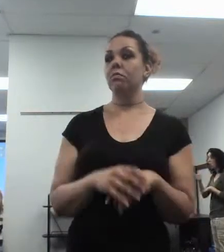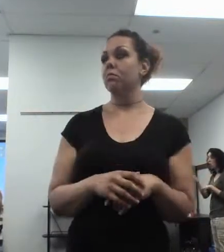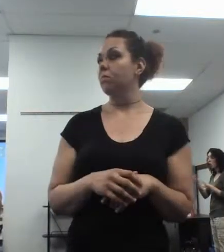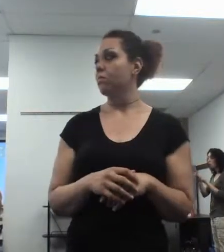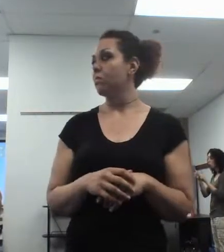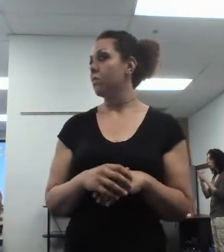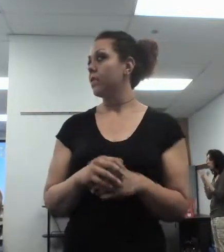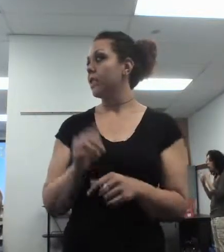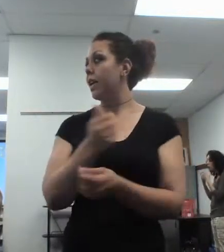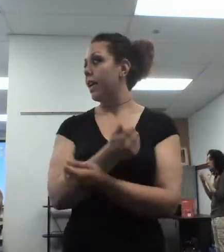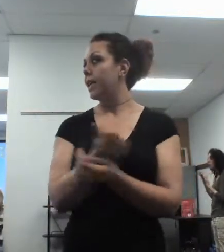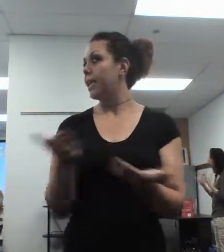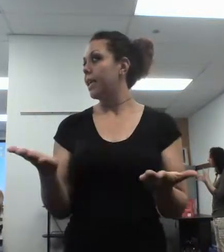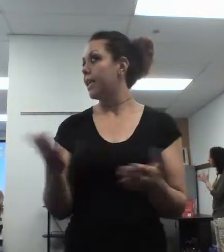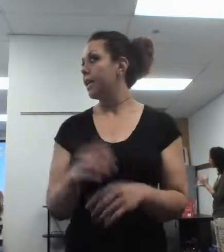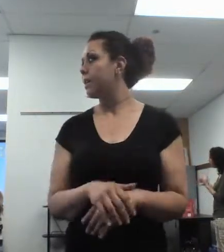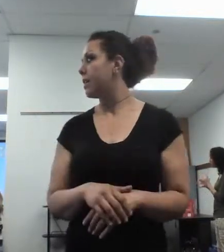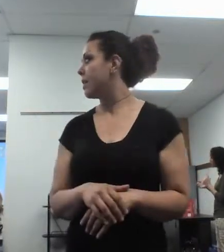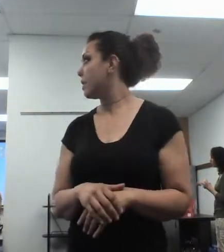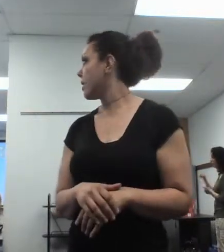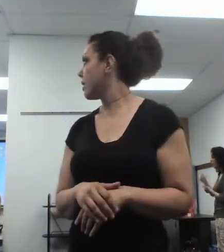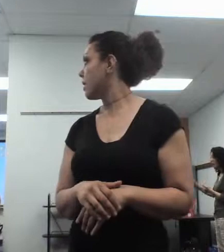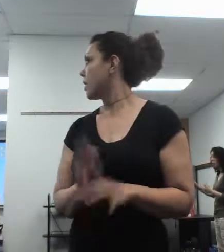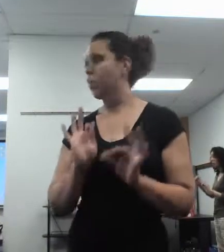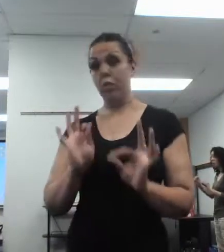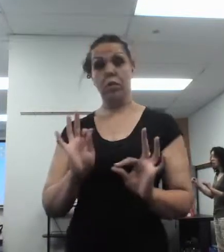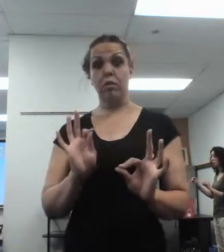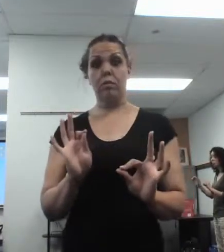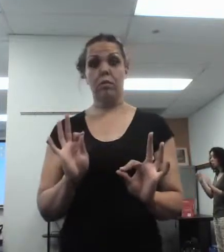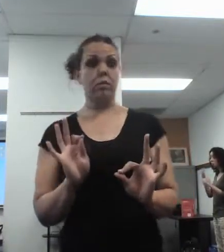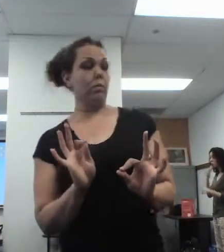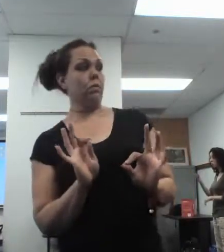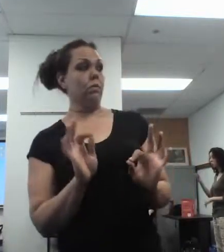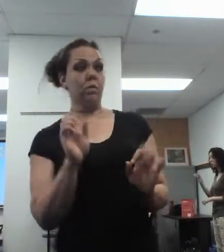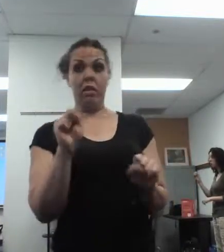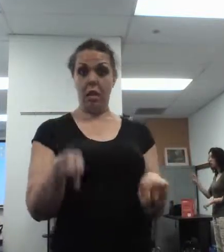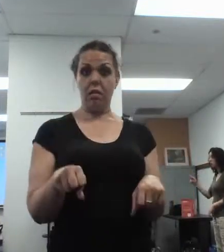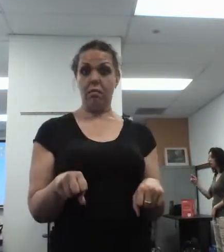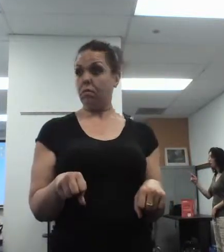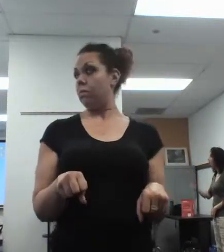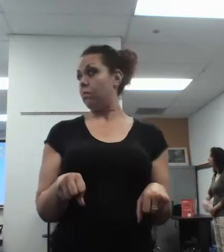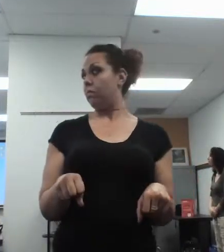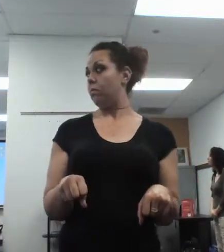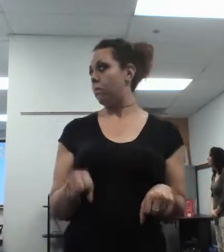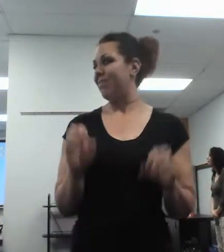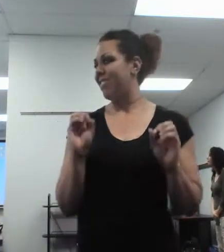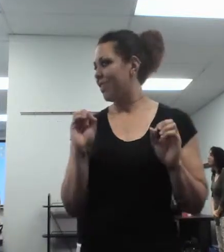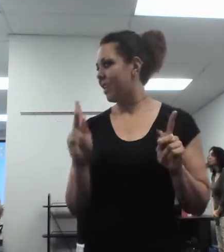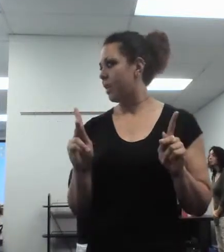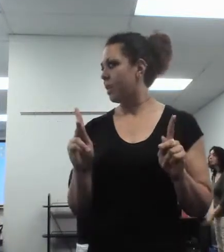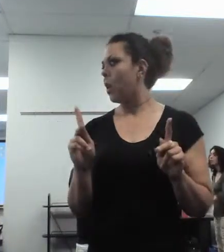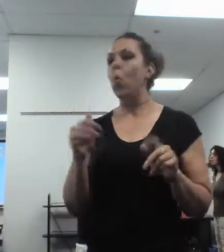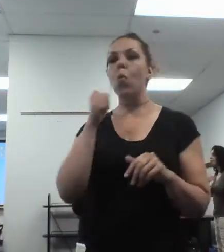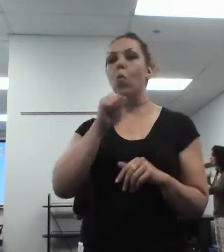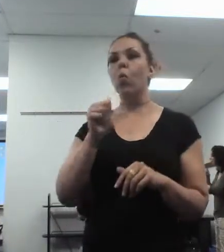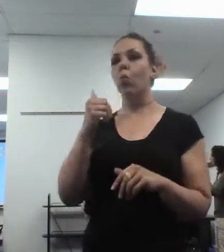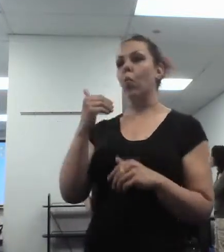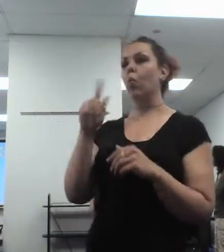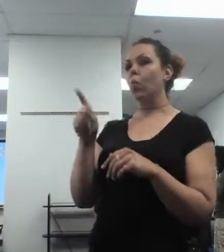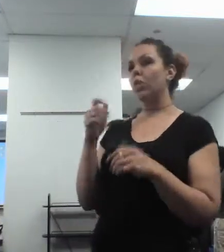Anything? Golden? Yeah? Great. Please. When